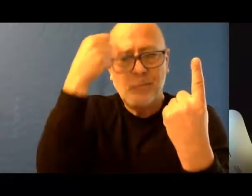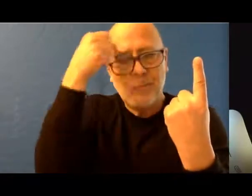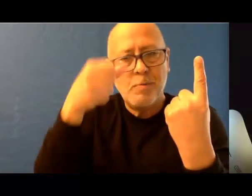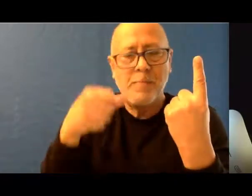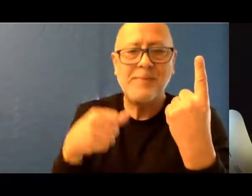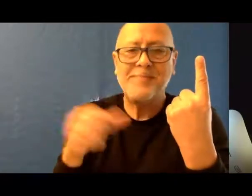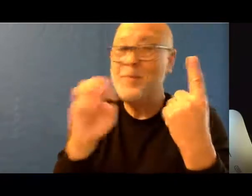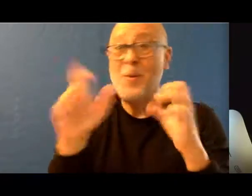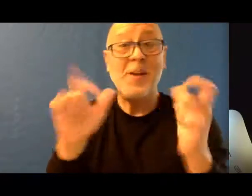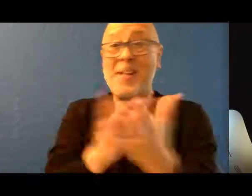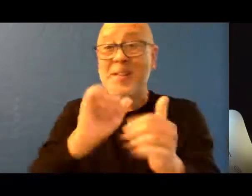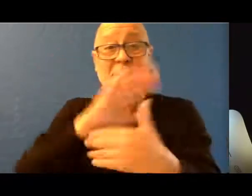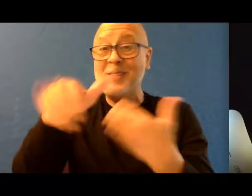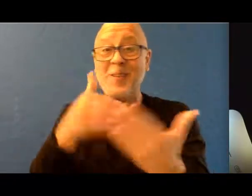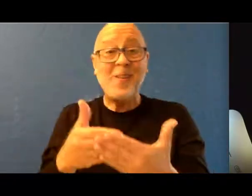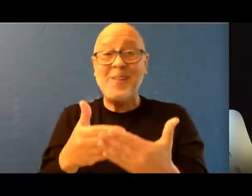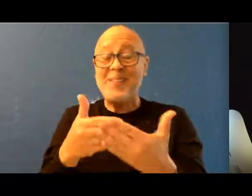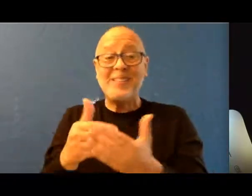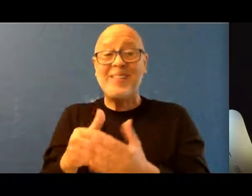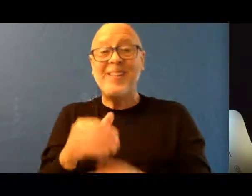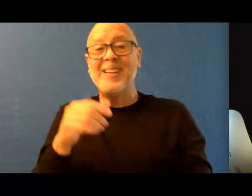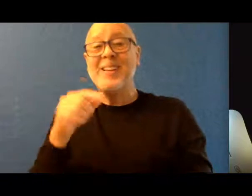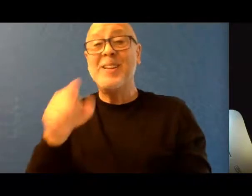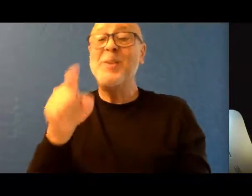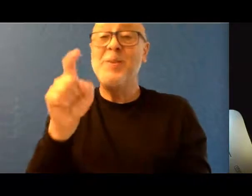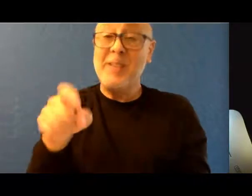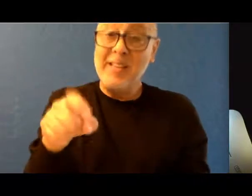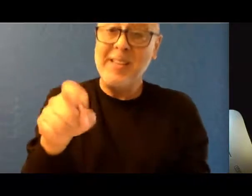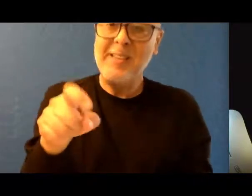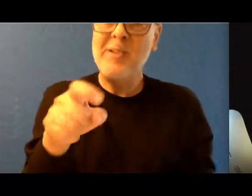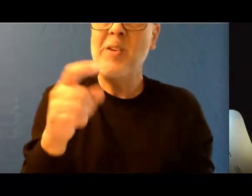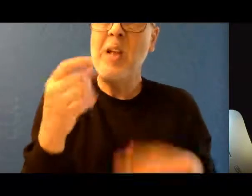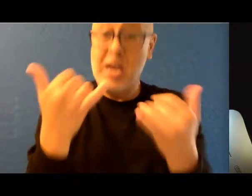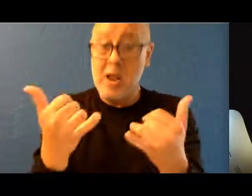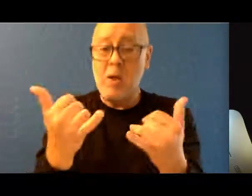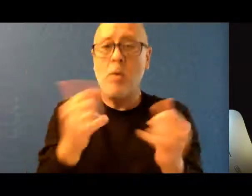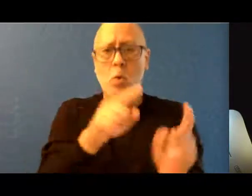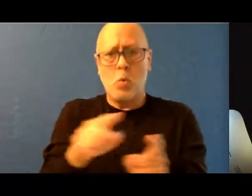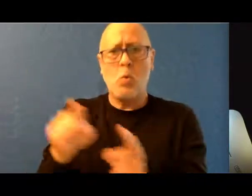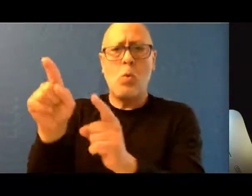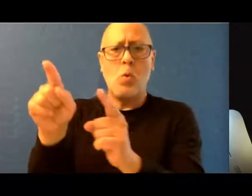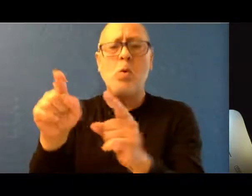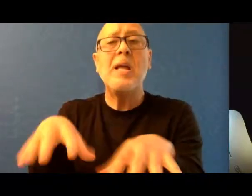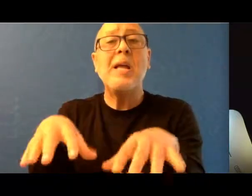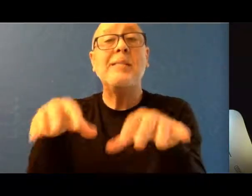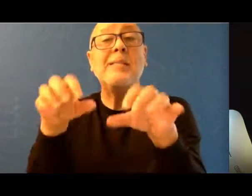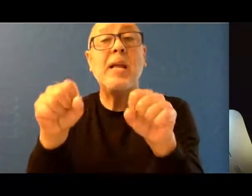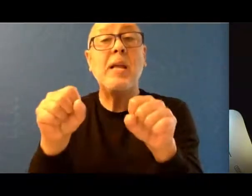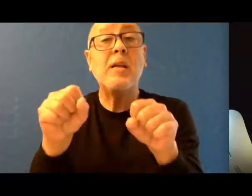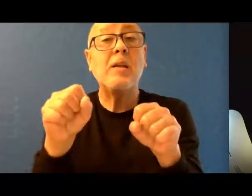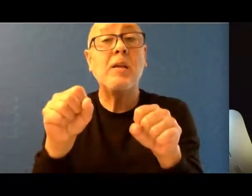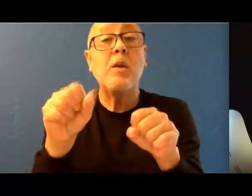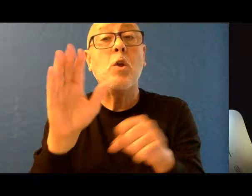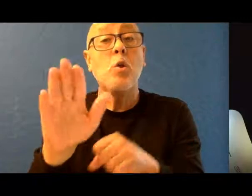Okay, well, that wraps up everything. You need to now go and take your